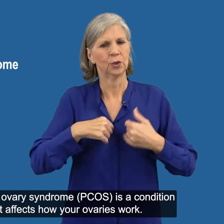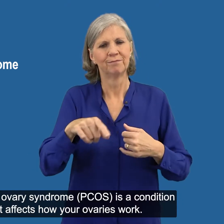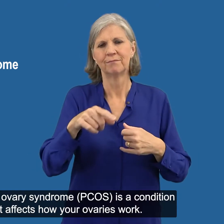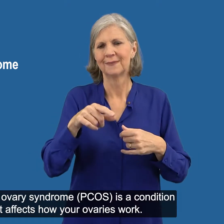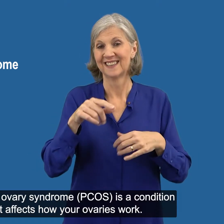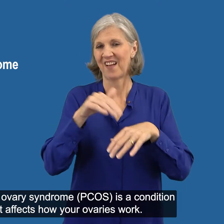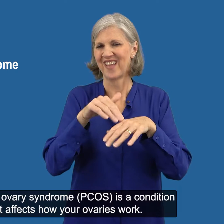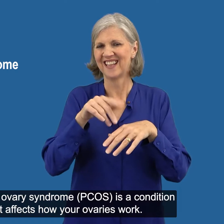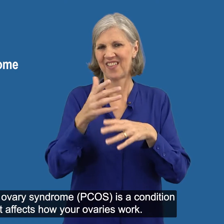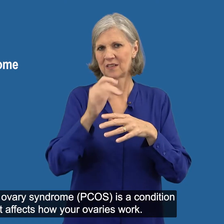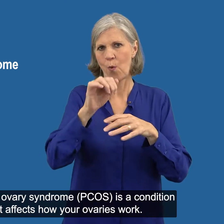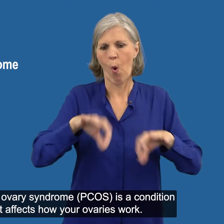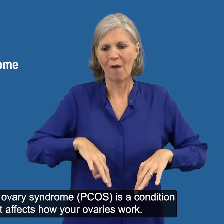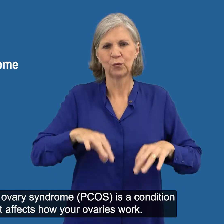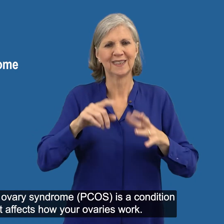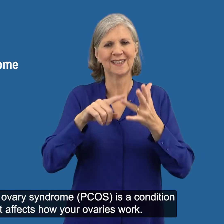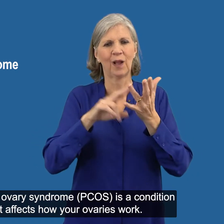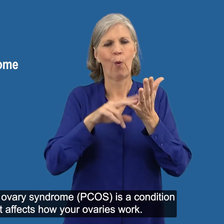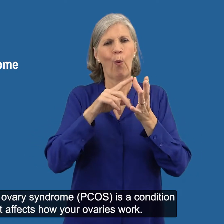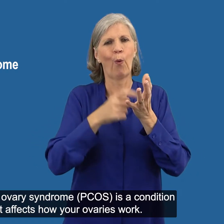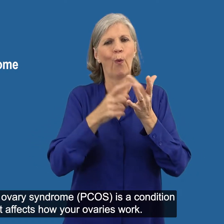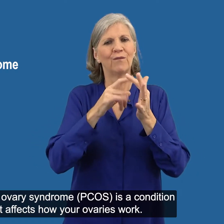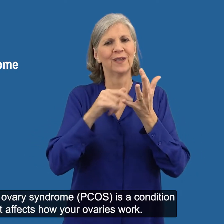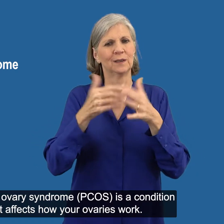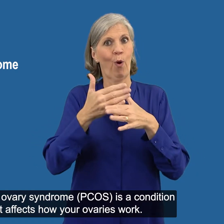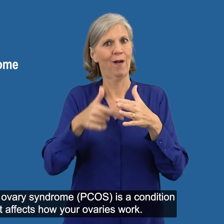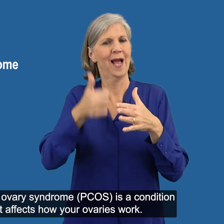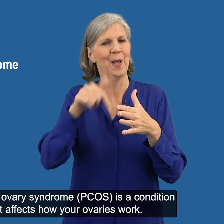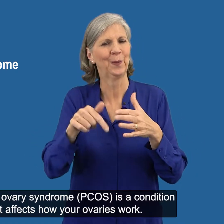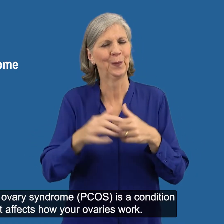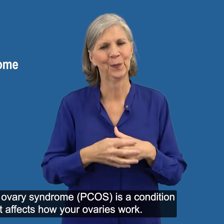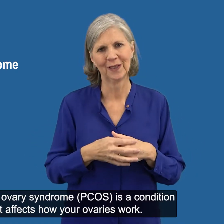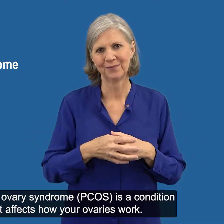Polycystic ovary syndrome, PCOS, is a condition that affects how your ovaries work.